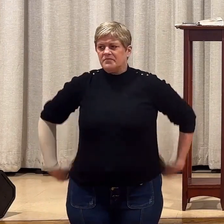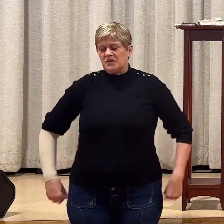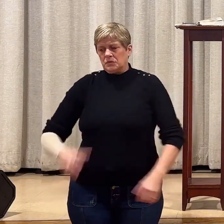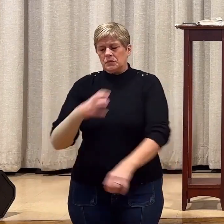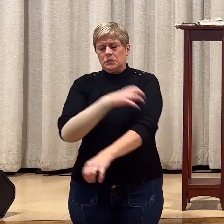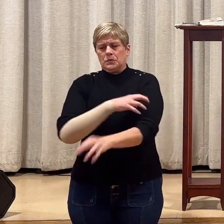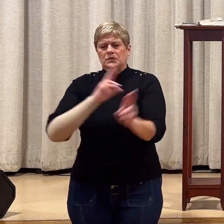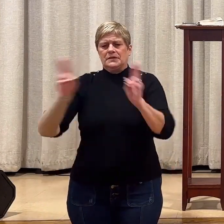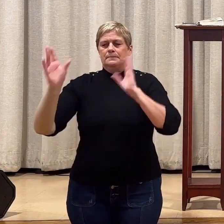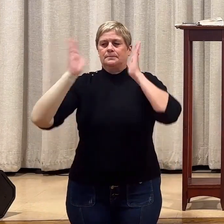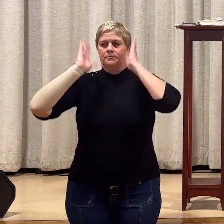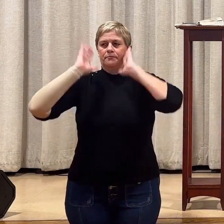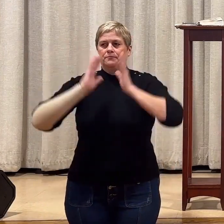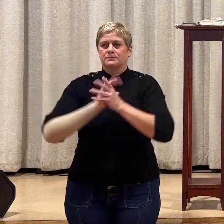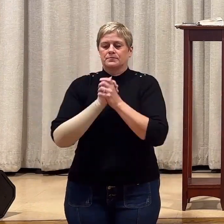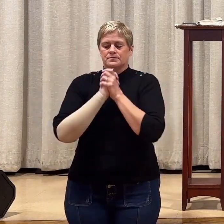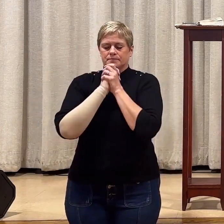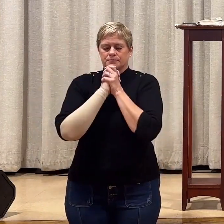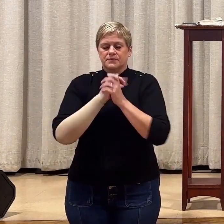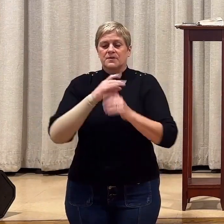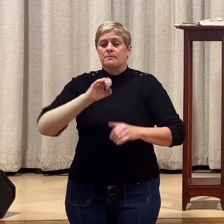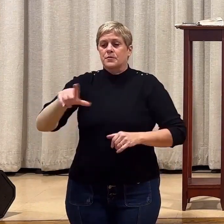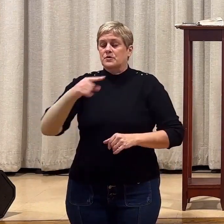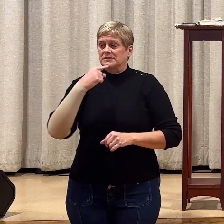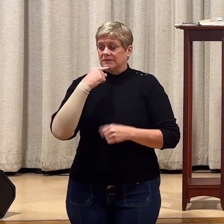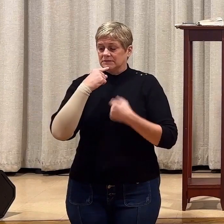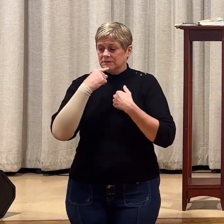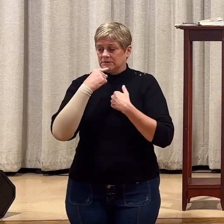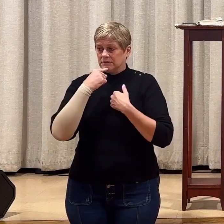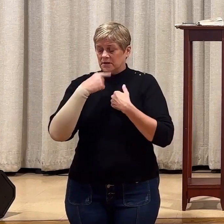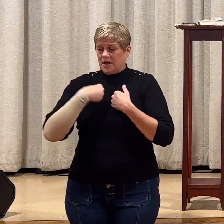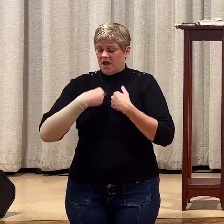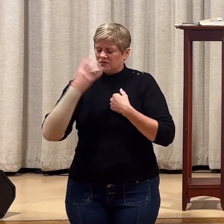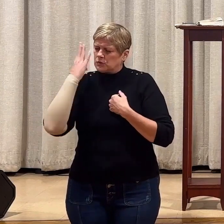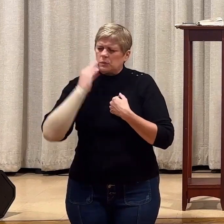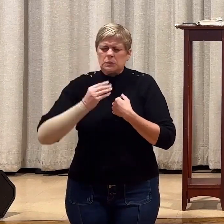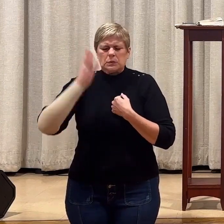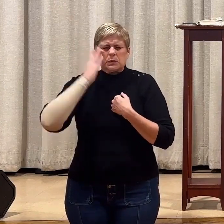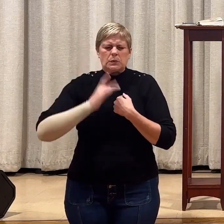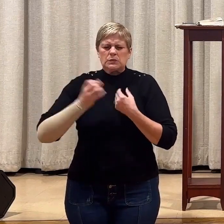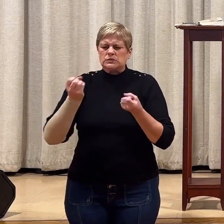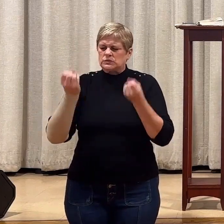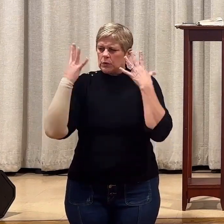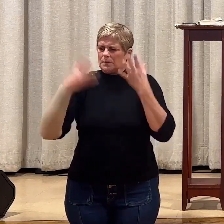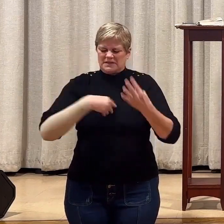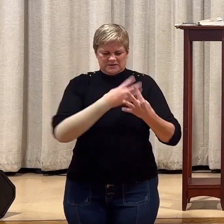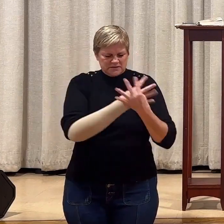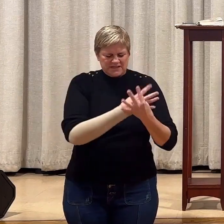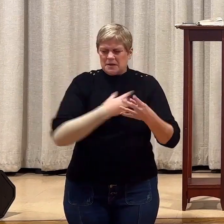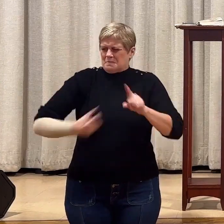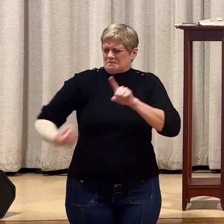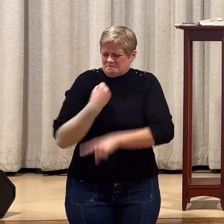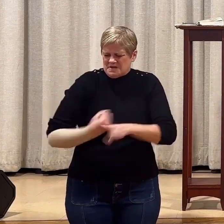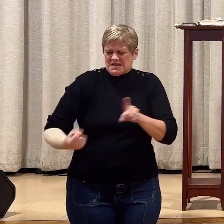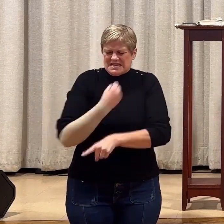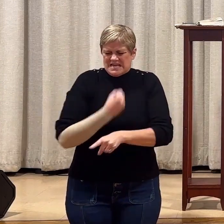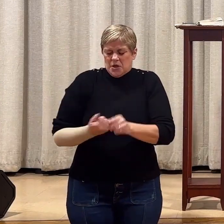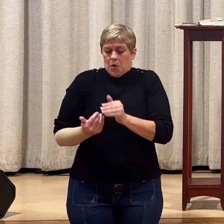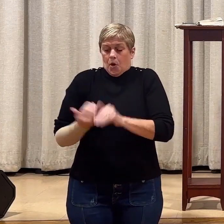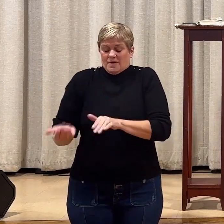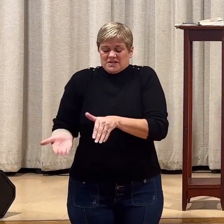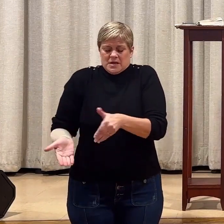it's powerful. It says this. Paul says, I have been through far more imprisonments, countless beatings, and often near